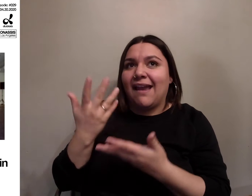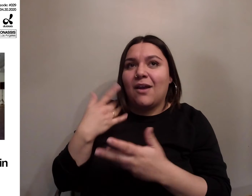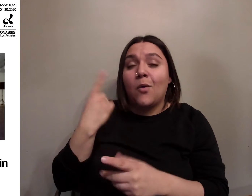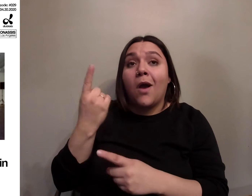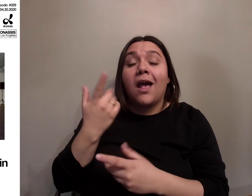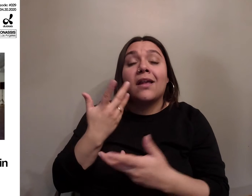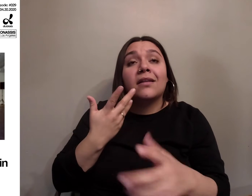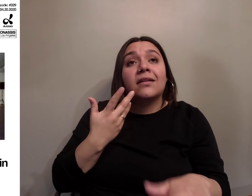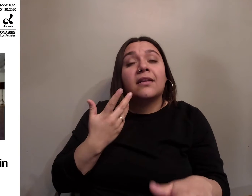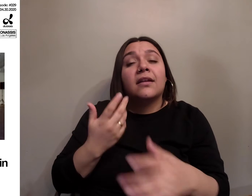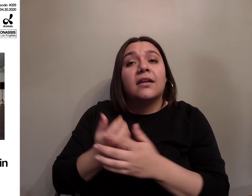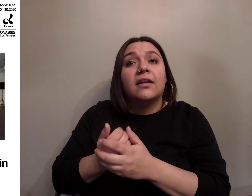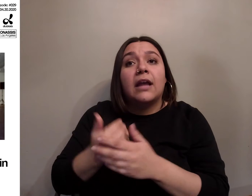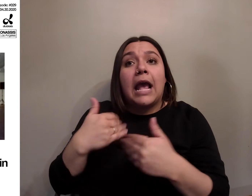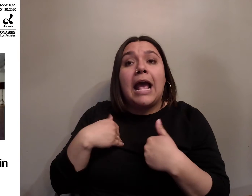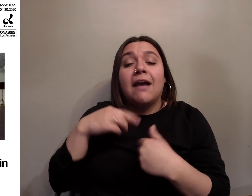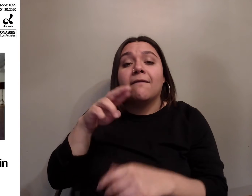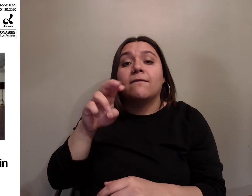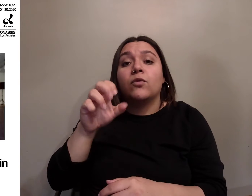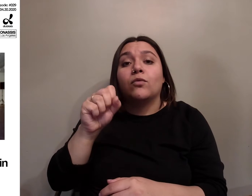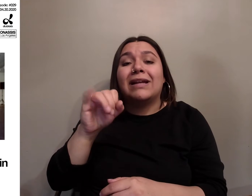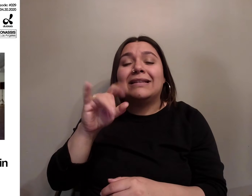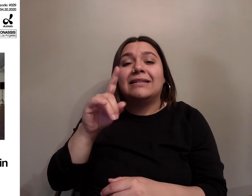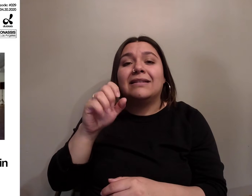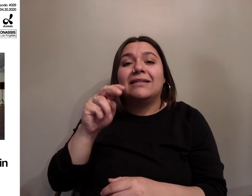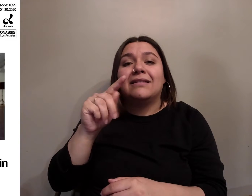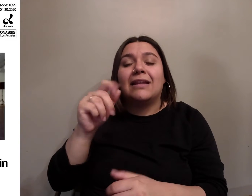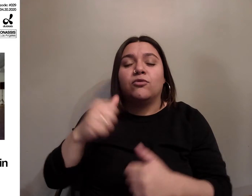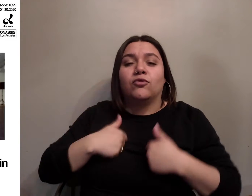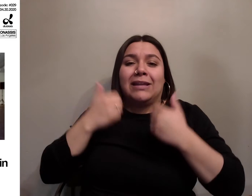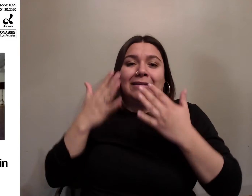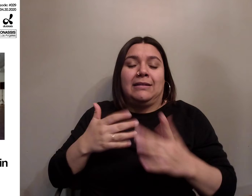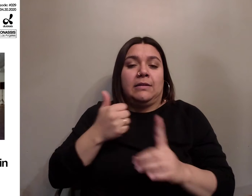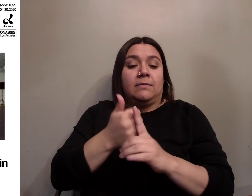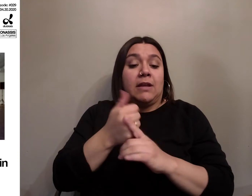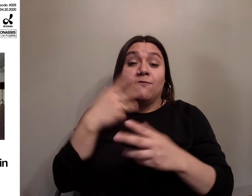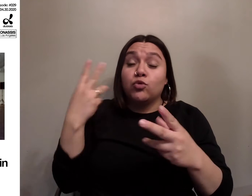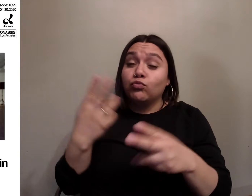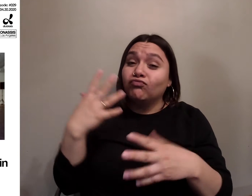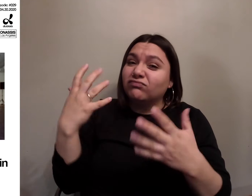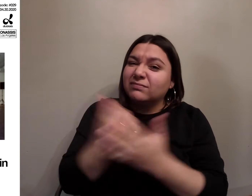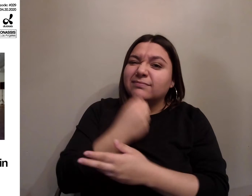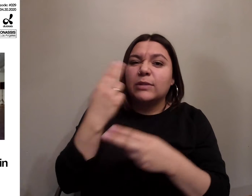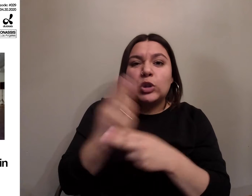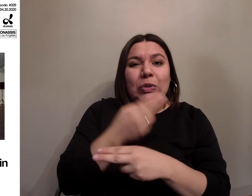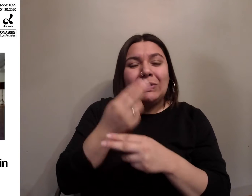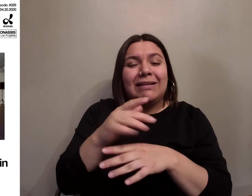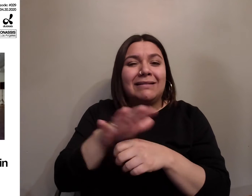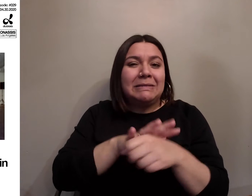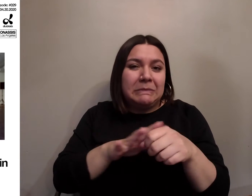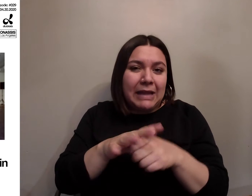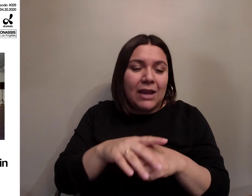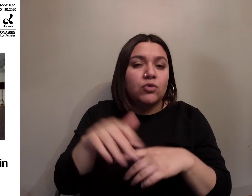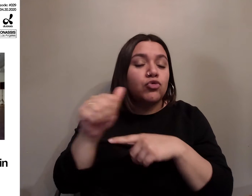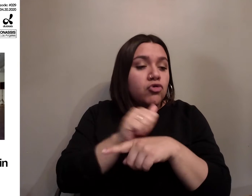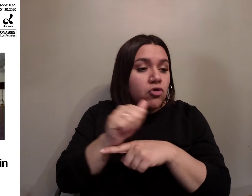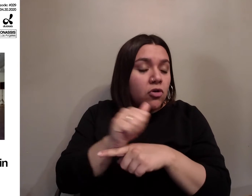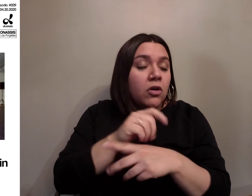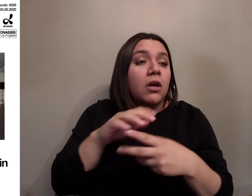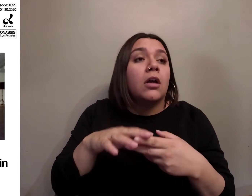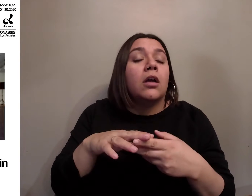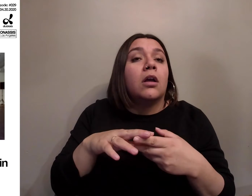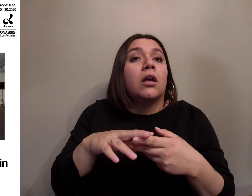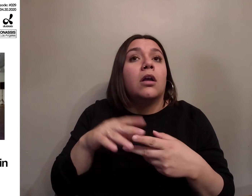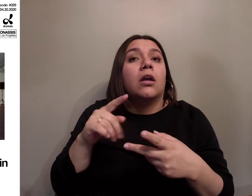is one where the residents of Naval are really utilizing the space to rehearse, to put some of their